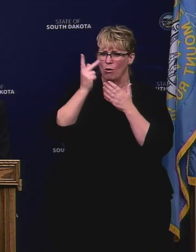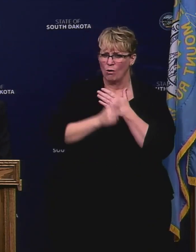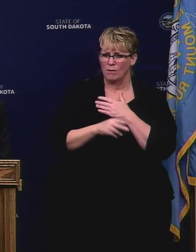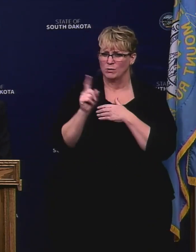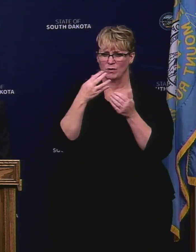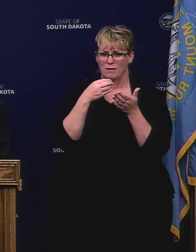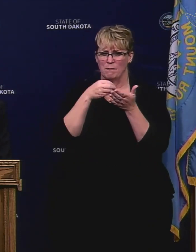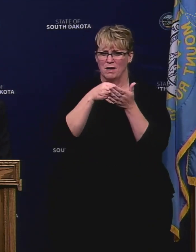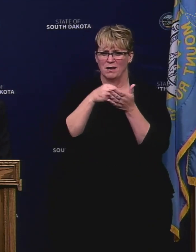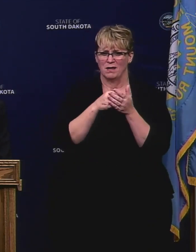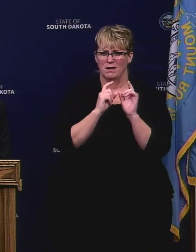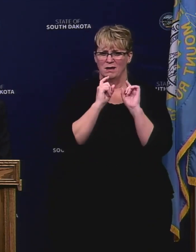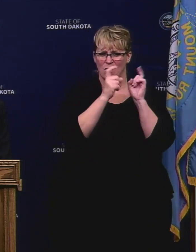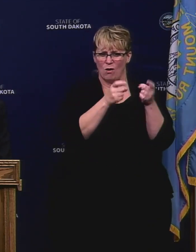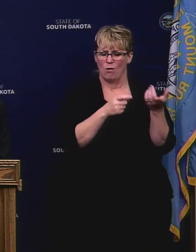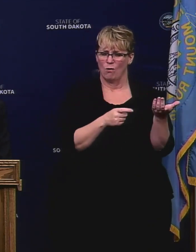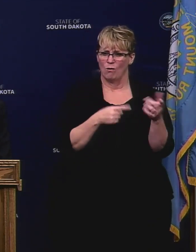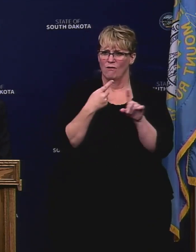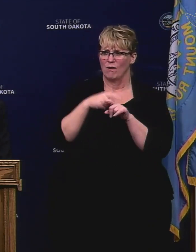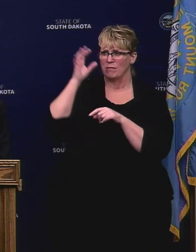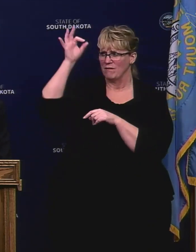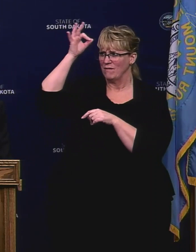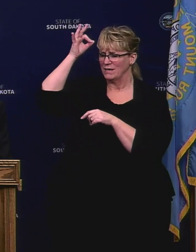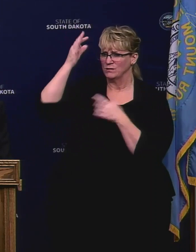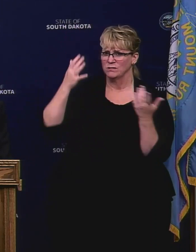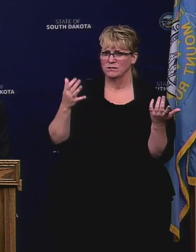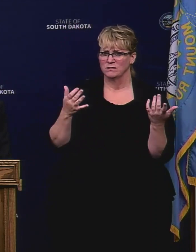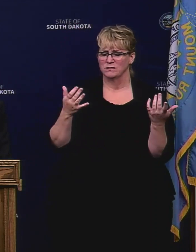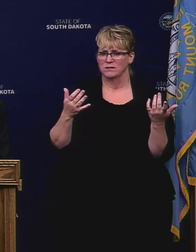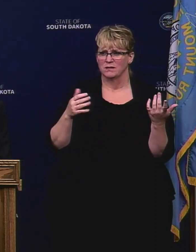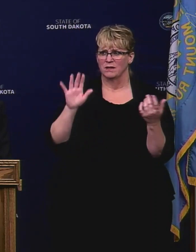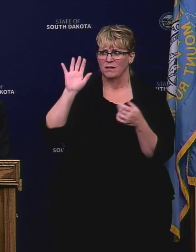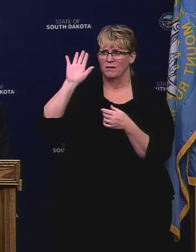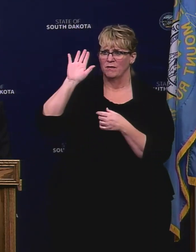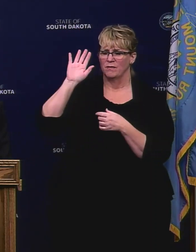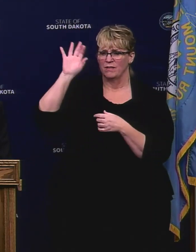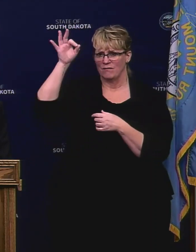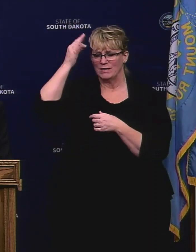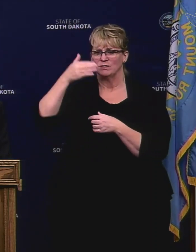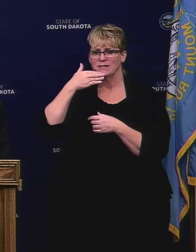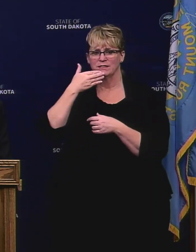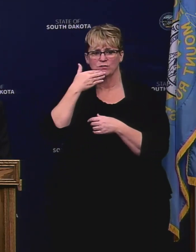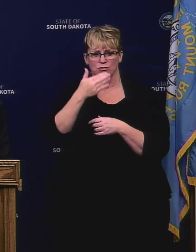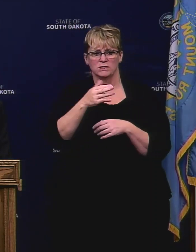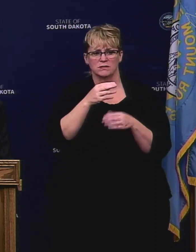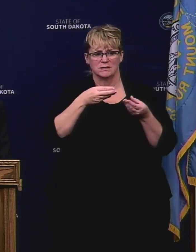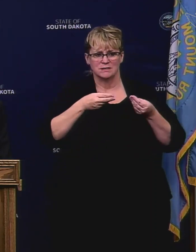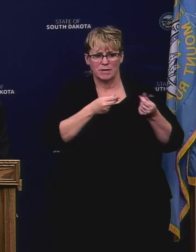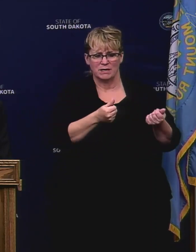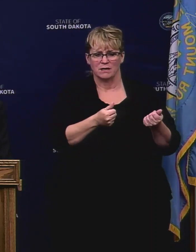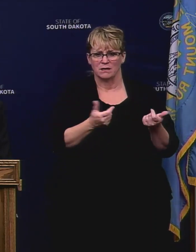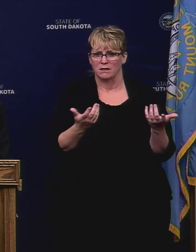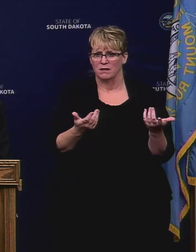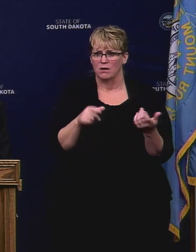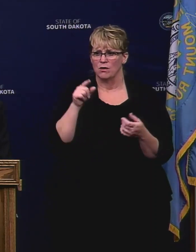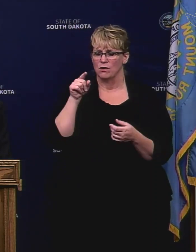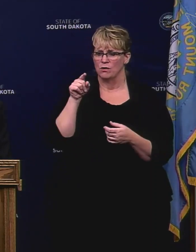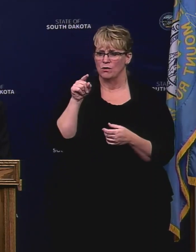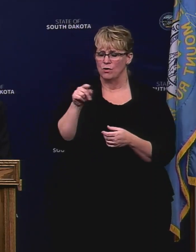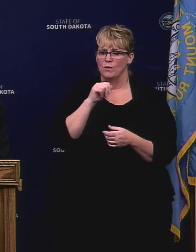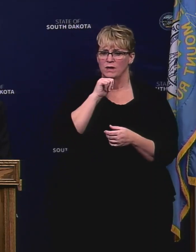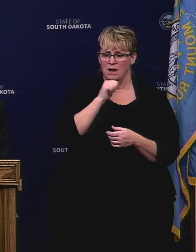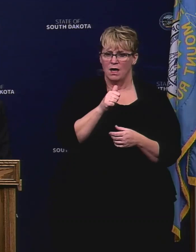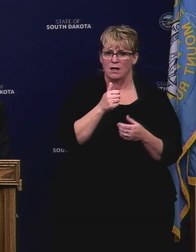money go that you are seeing from the Fed that you're saying that they're saying is good to spend it on, that you would rather not spend